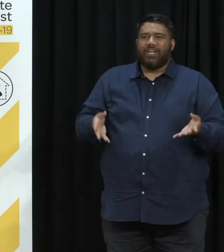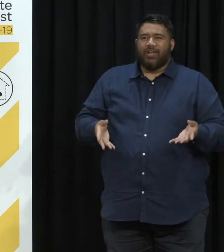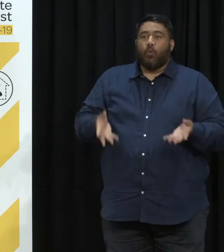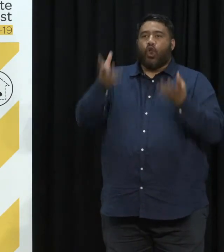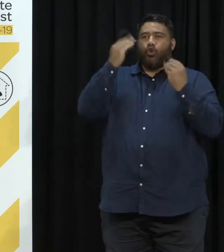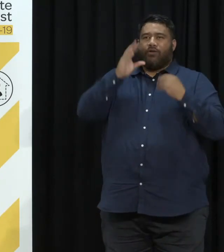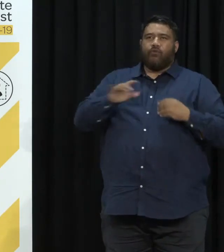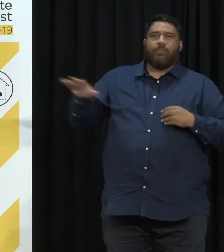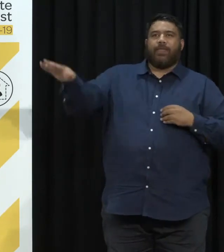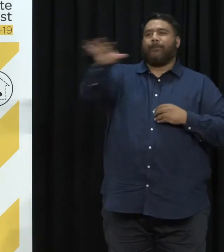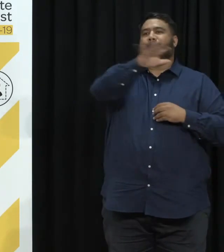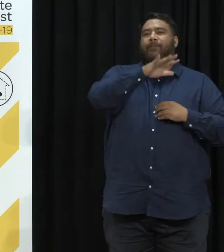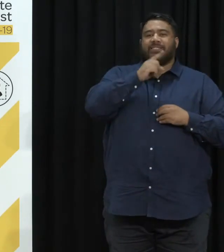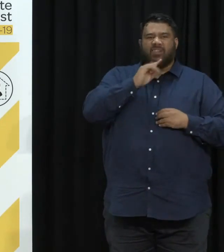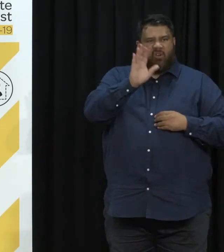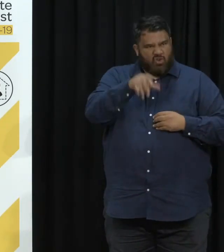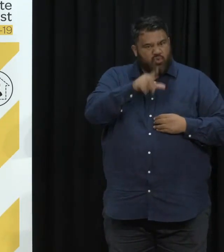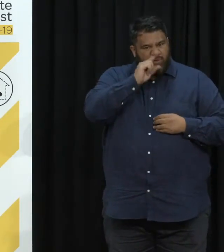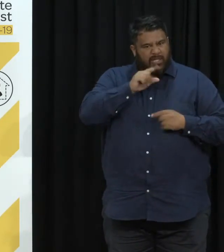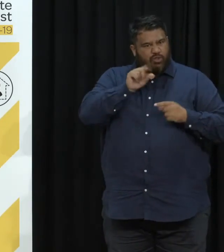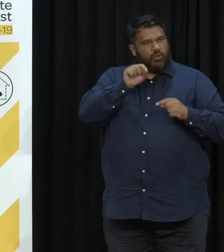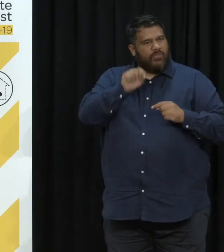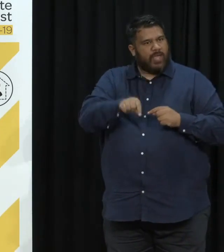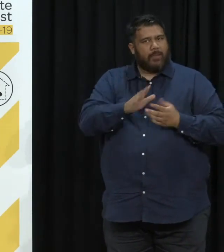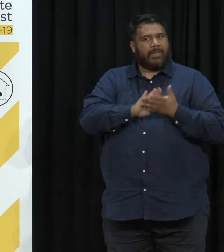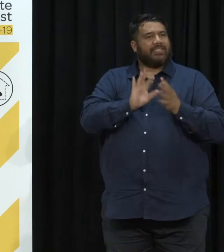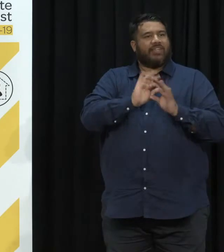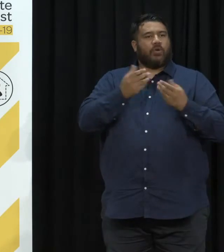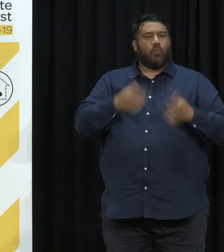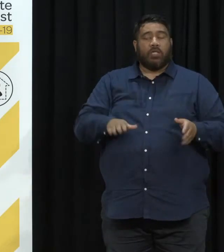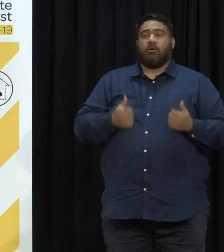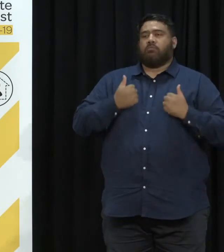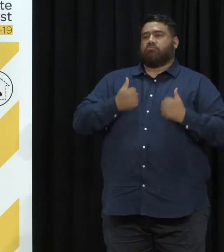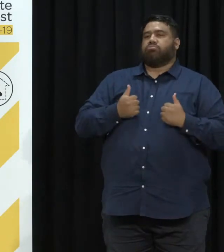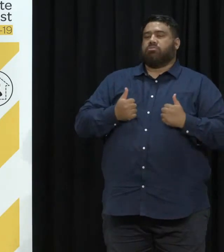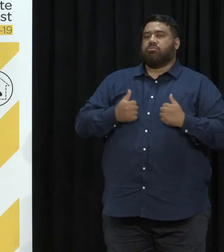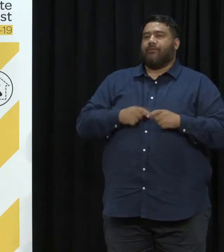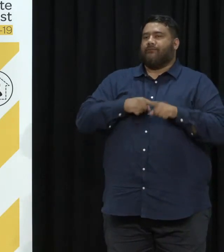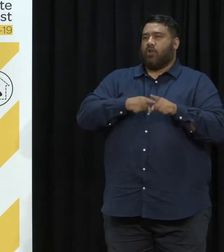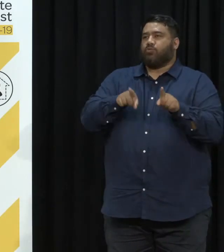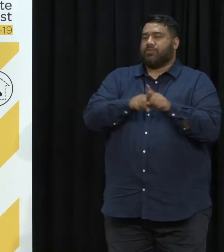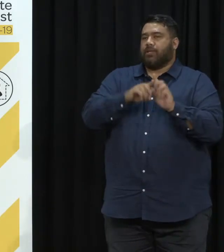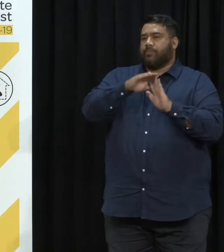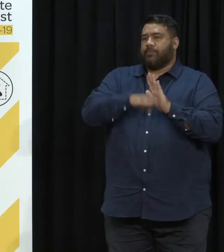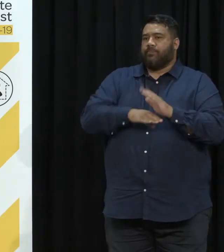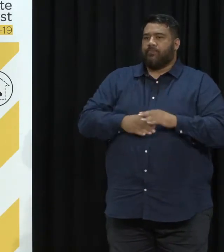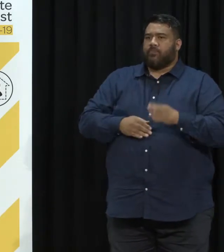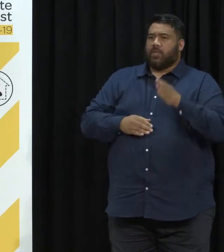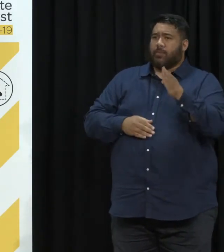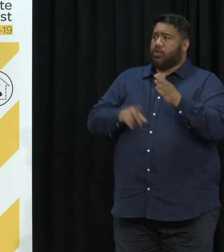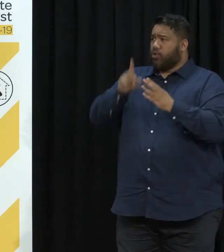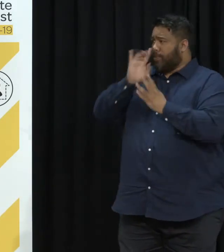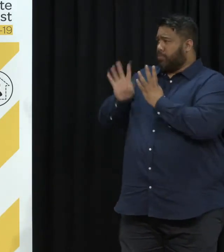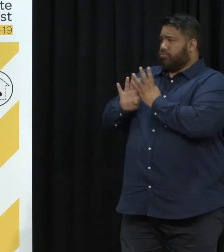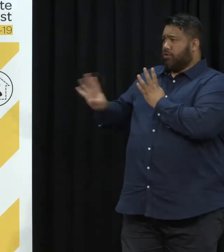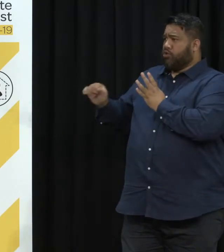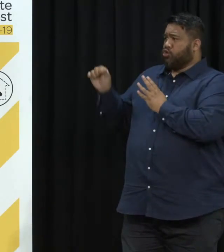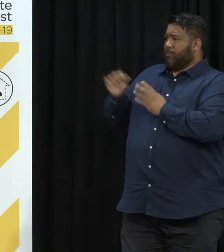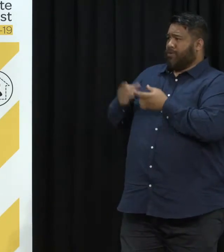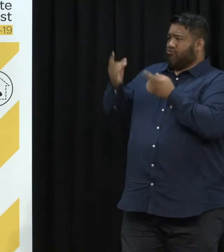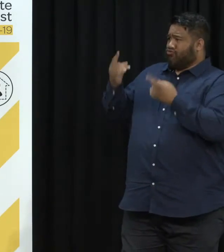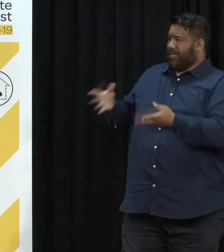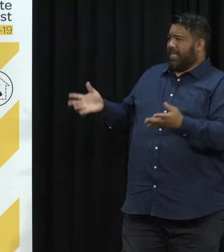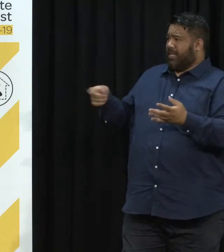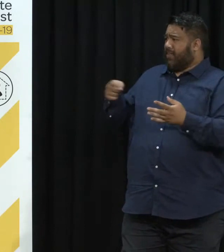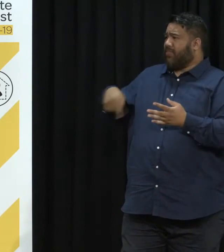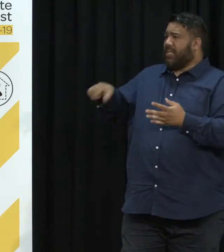vaccine on so you waste nothing at the end of the day, and we've been doing that. Organised enough to have those people on standby, actually the frontline workers,